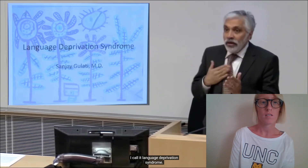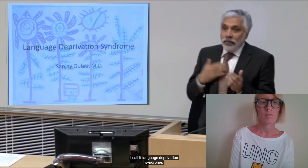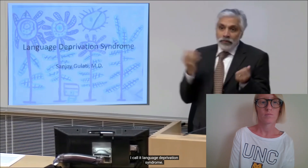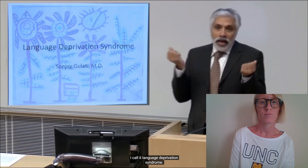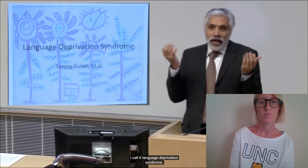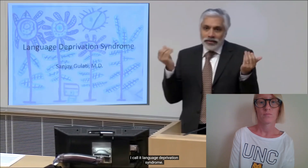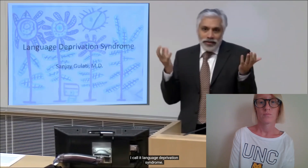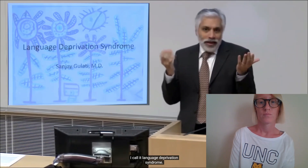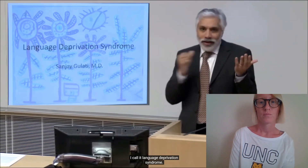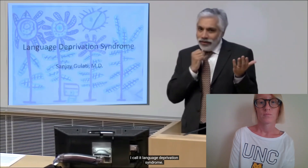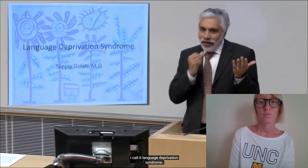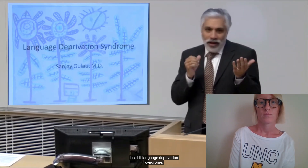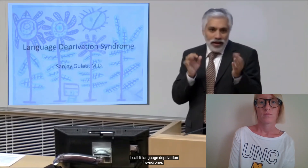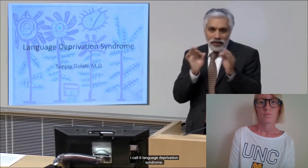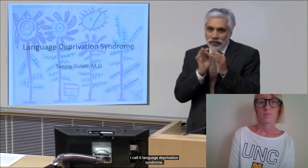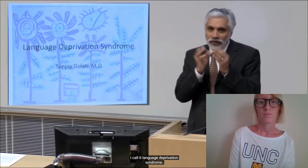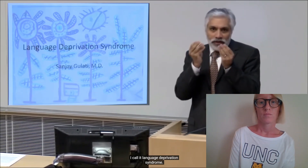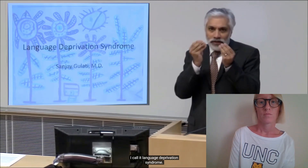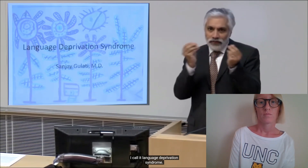LDS.